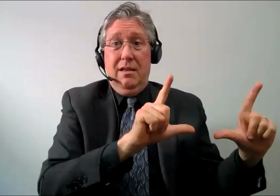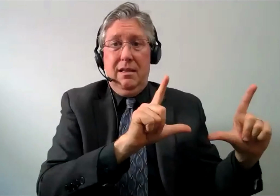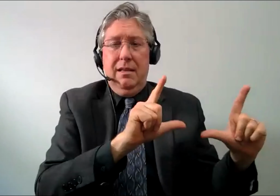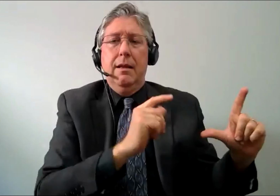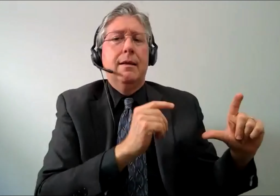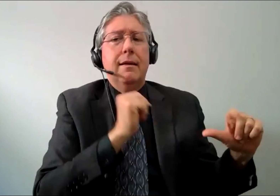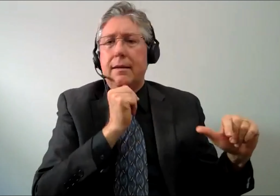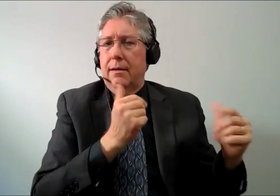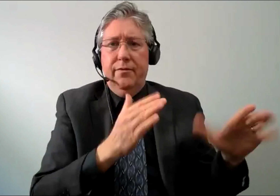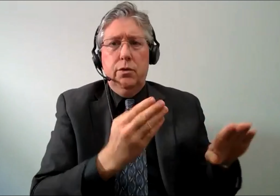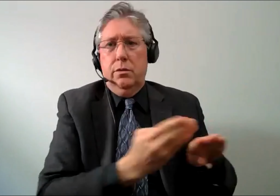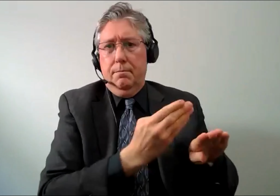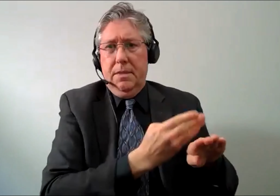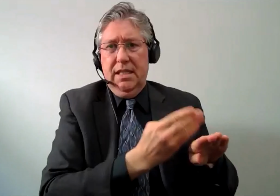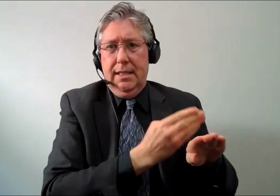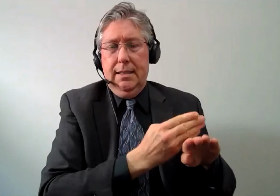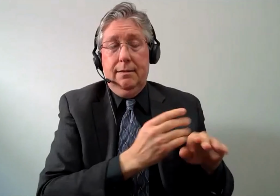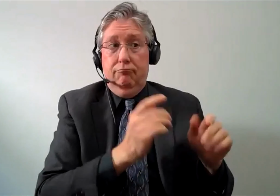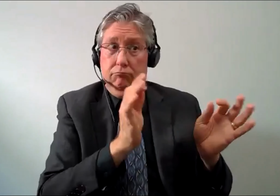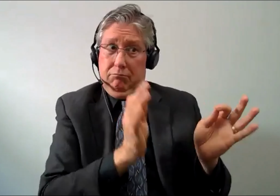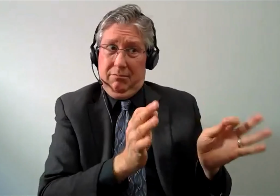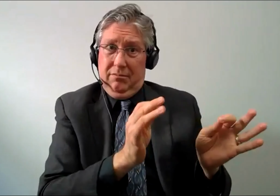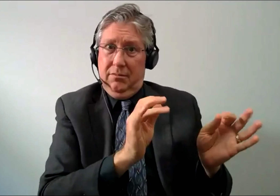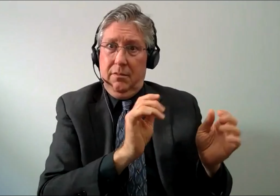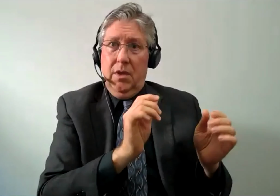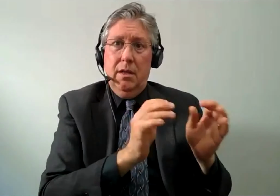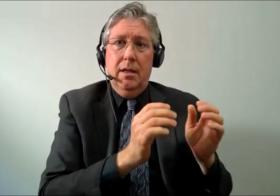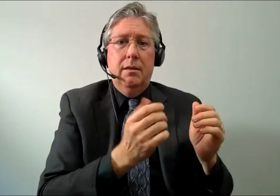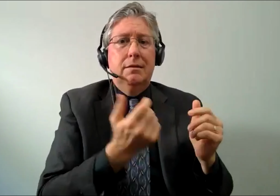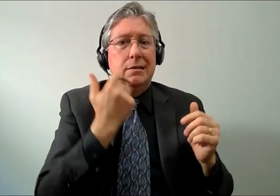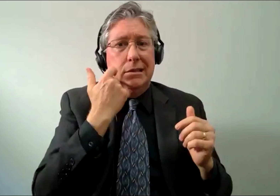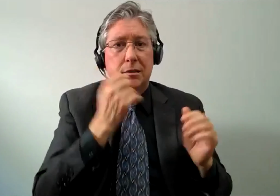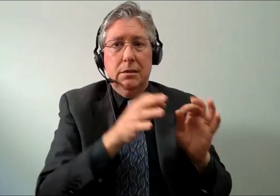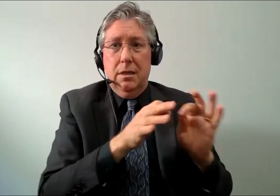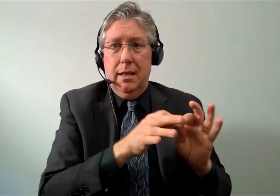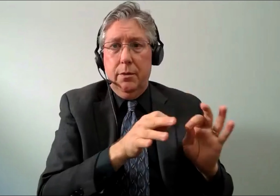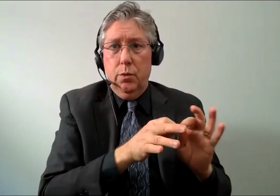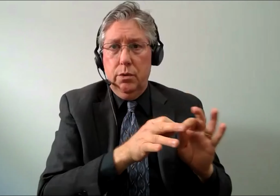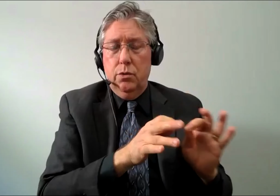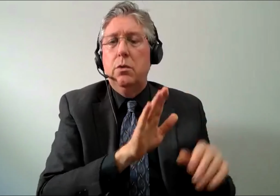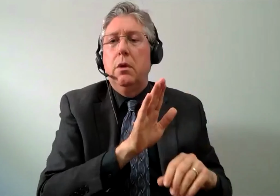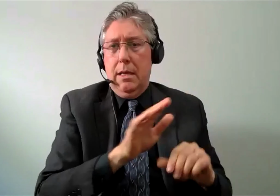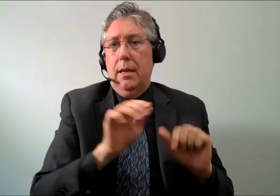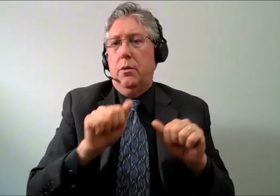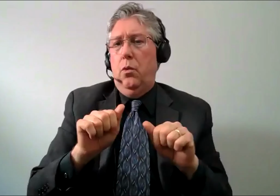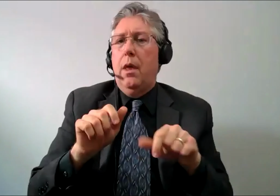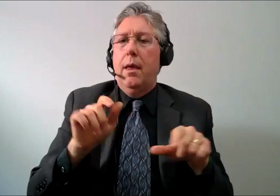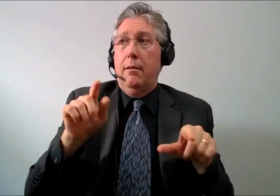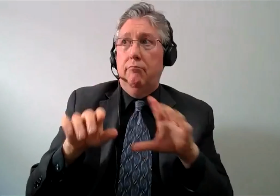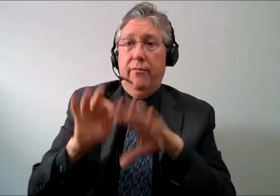of updating to make sure that's the latest language. And you can also access that on the Secretary of State